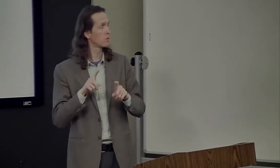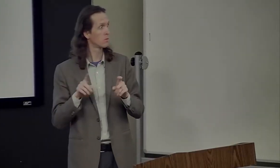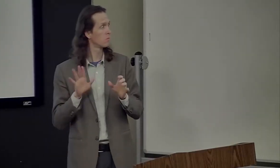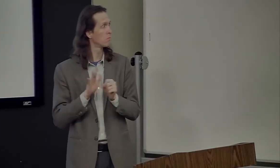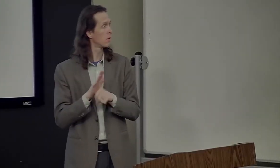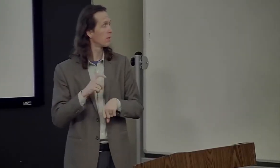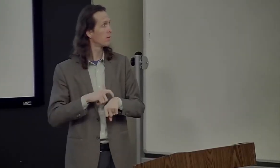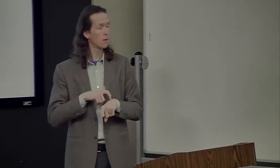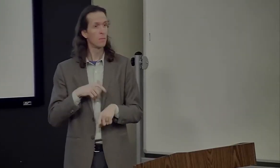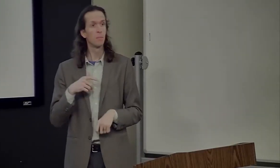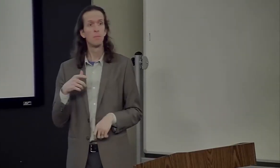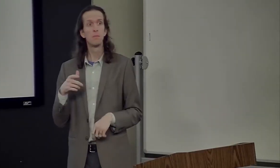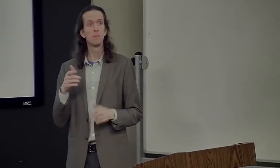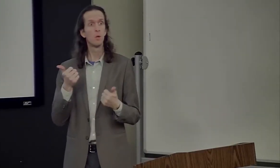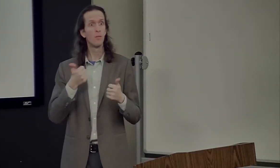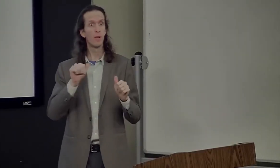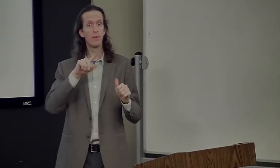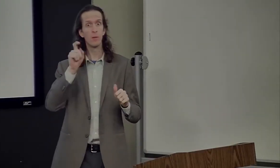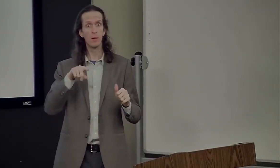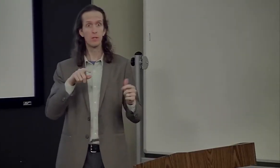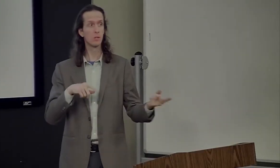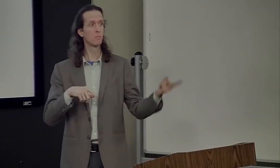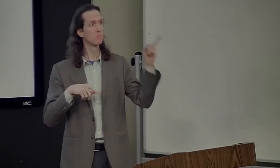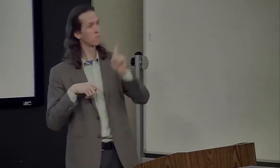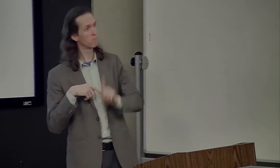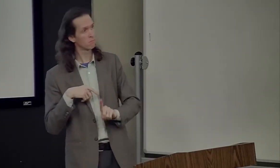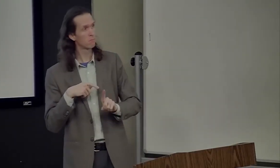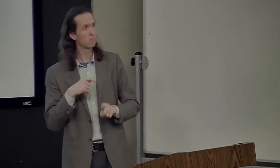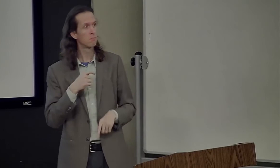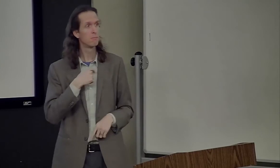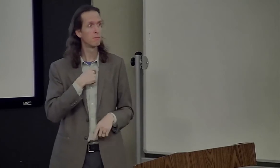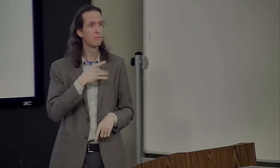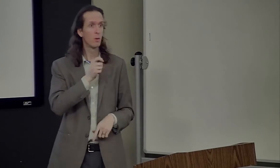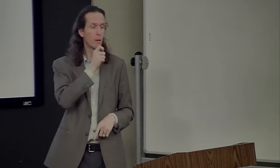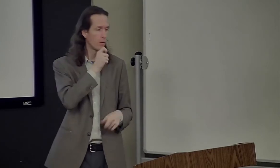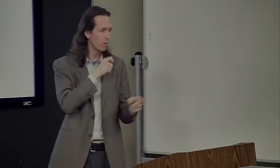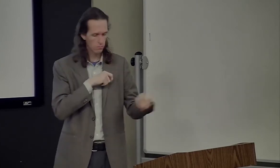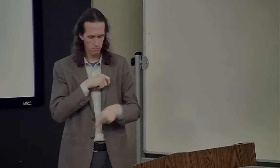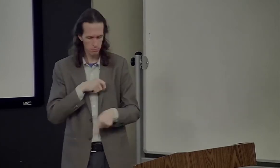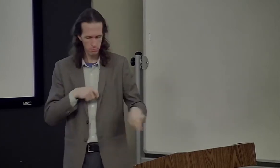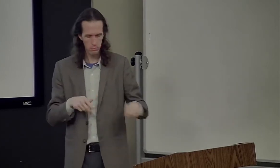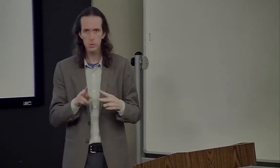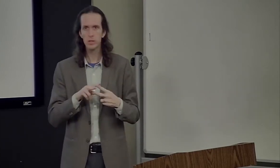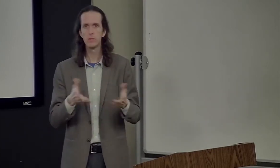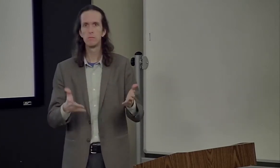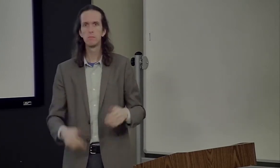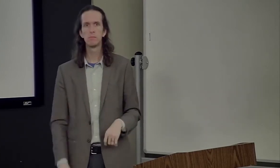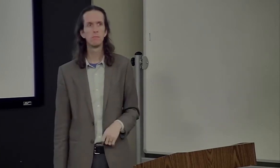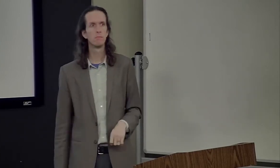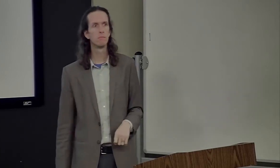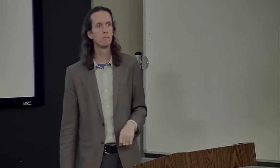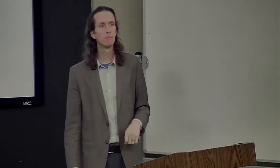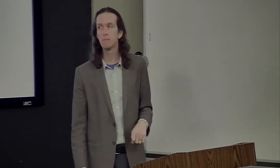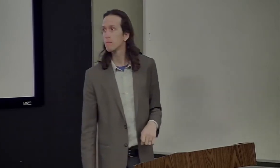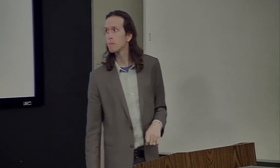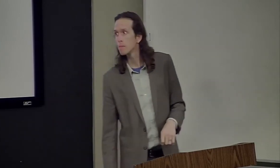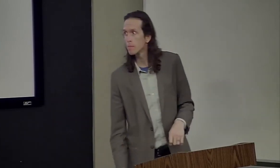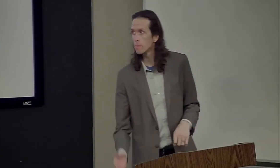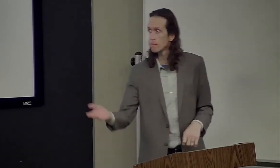Anybody in the audience have questions? I'd like up and use the microphone,